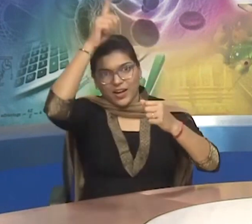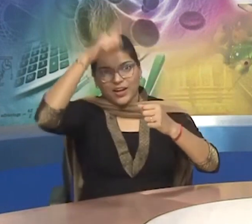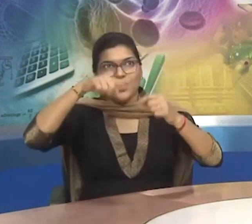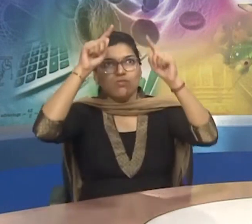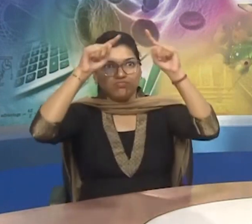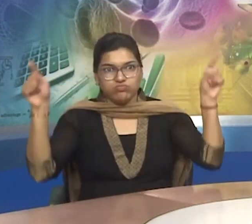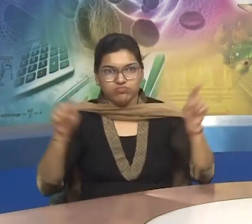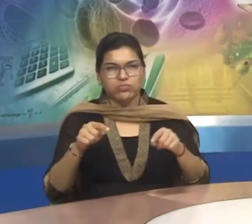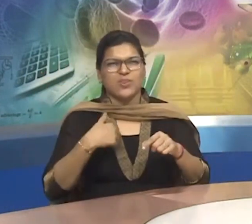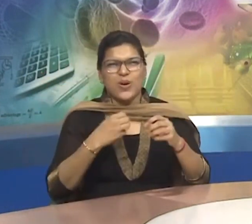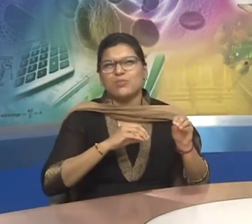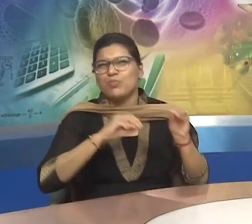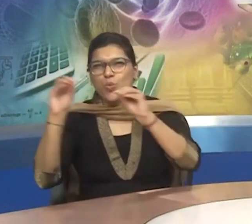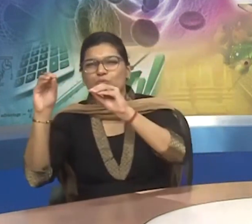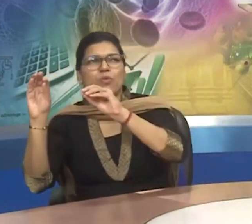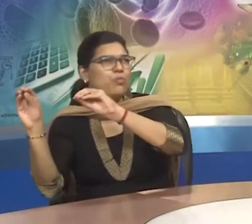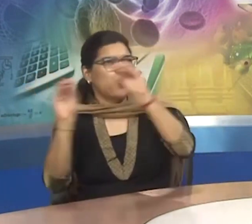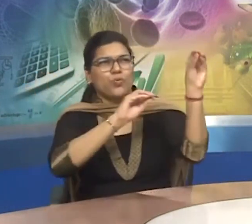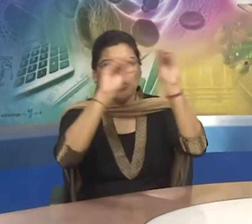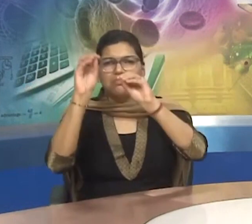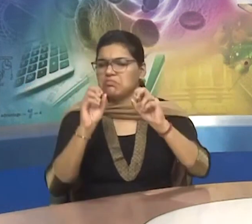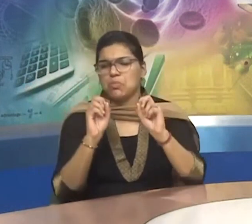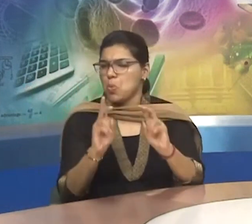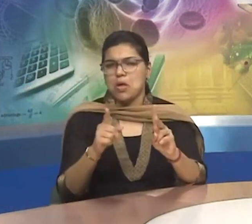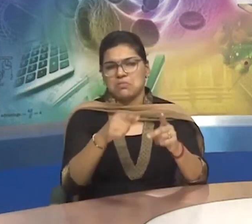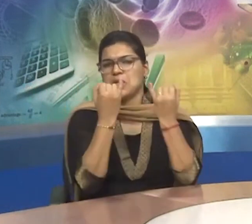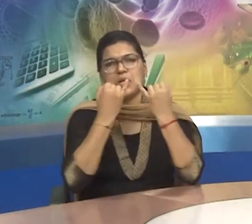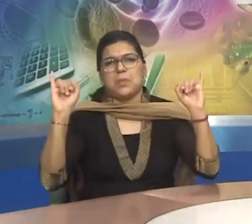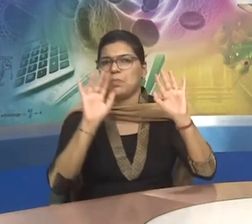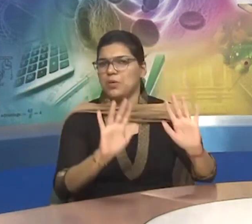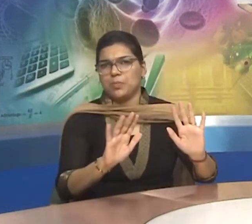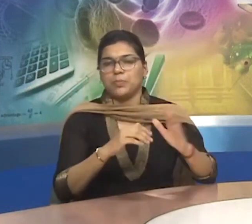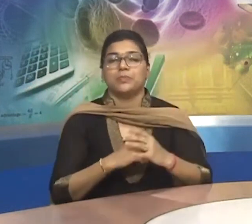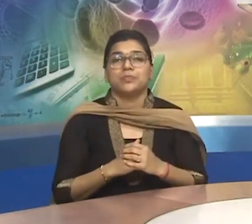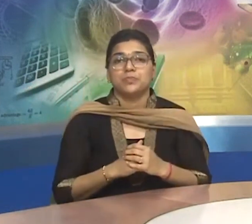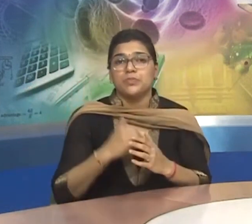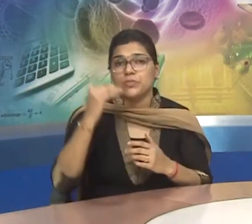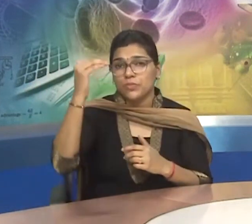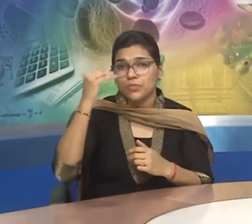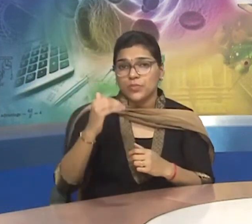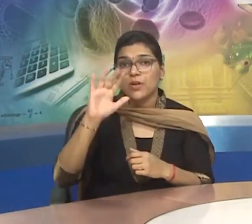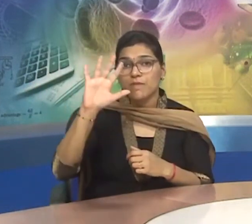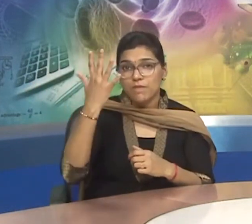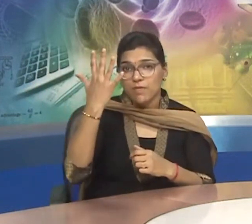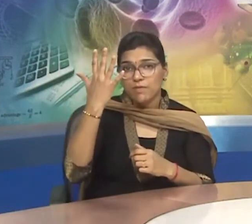right to freedom is that we all have freedom to move freely throughout the territory of